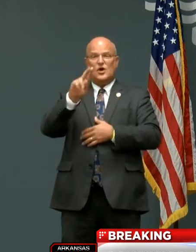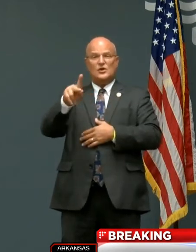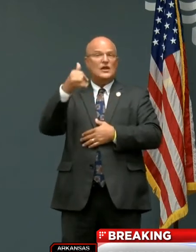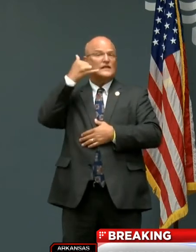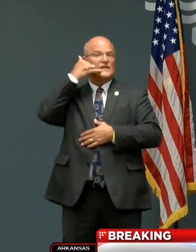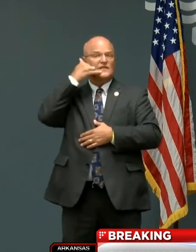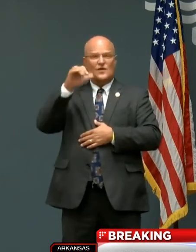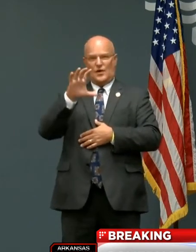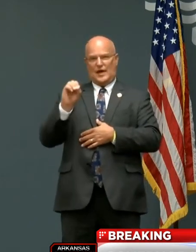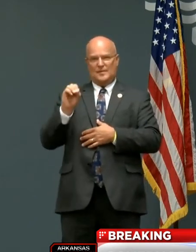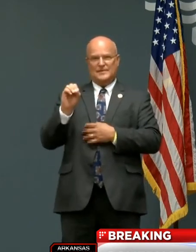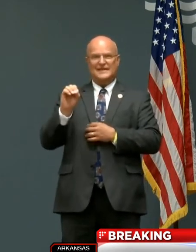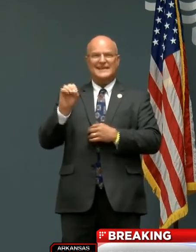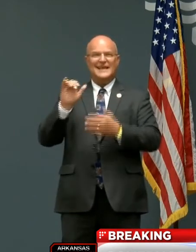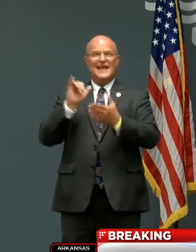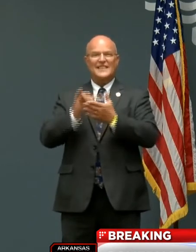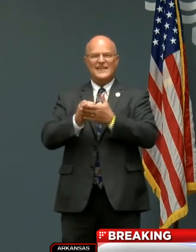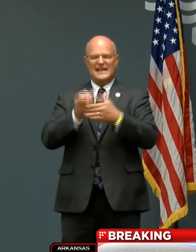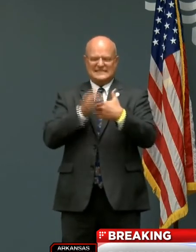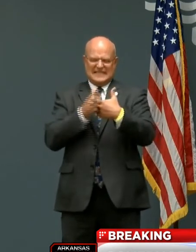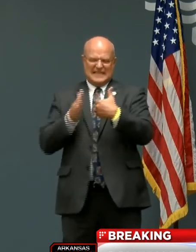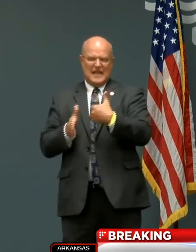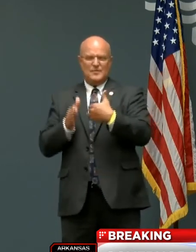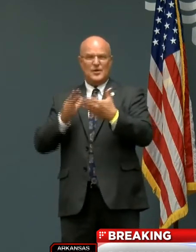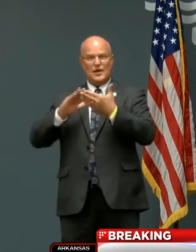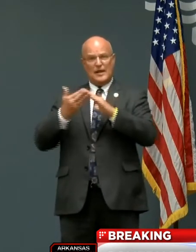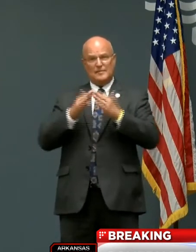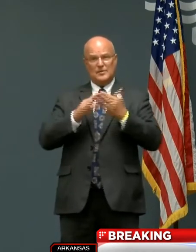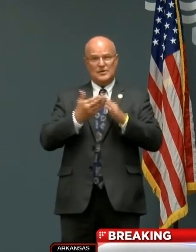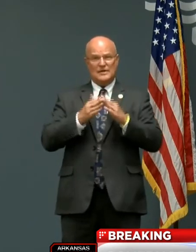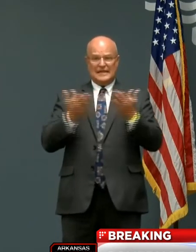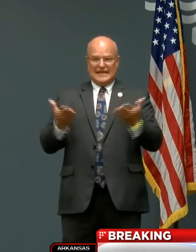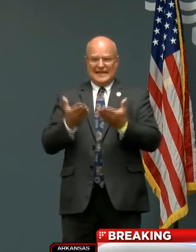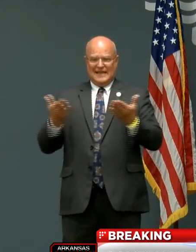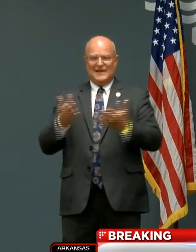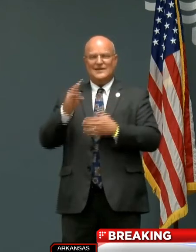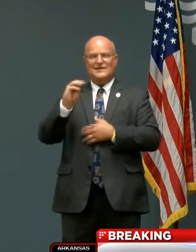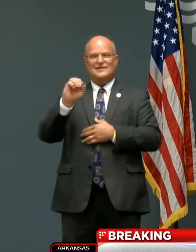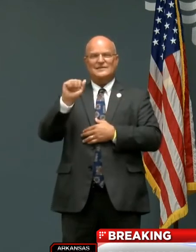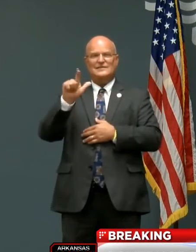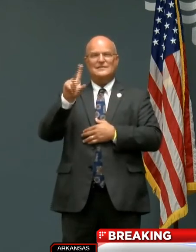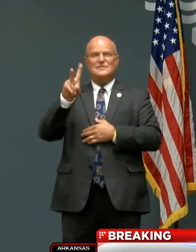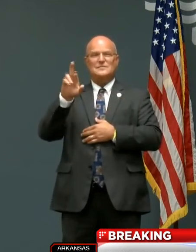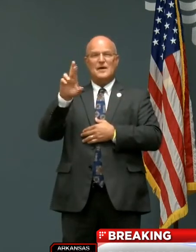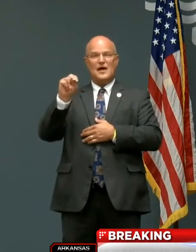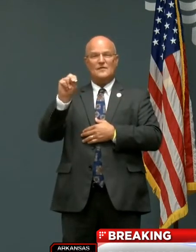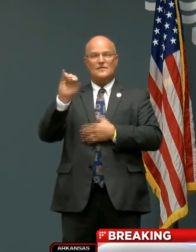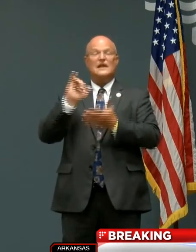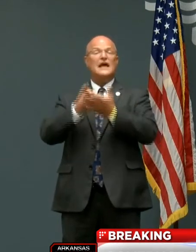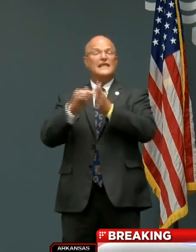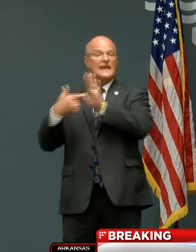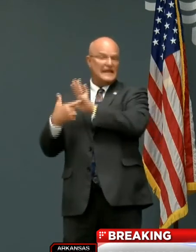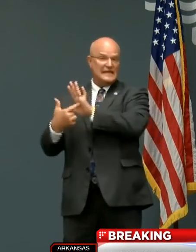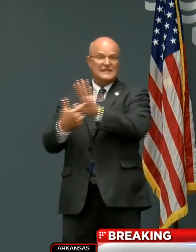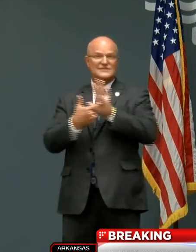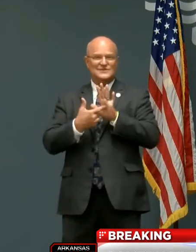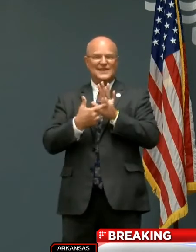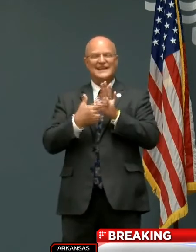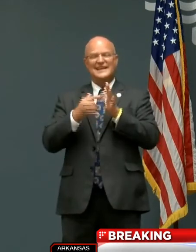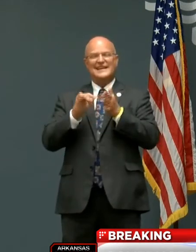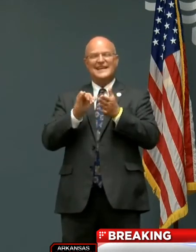Company. That is a neighboring community to here in Malvern. That illustrates